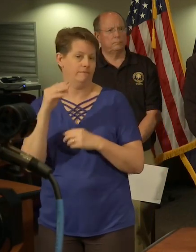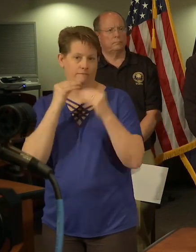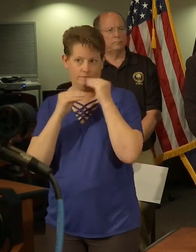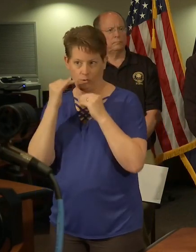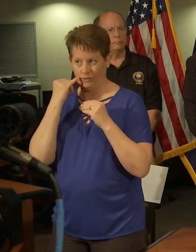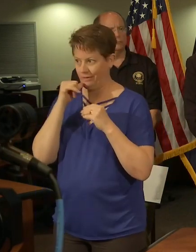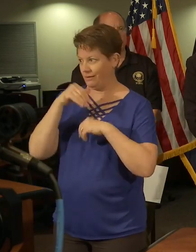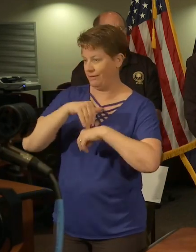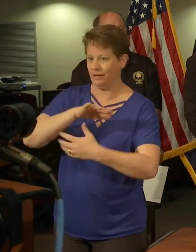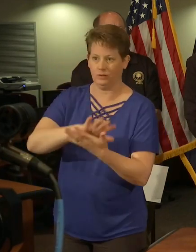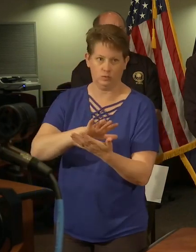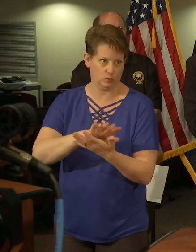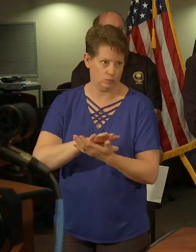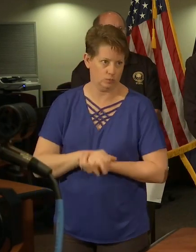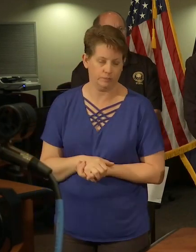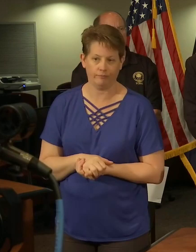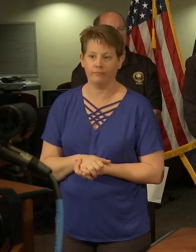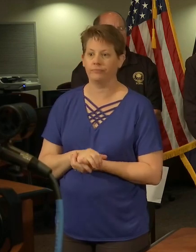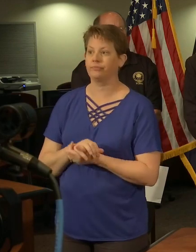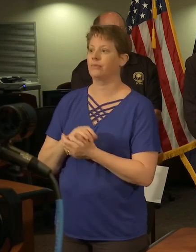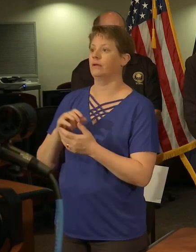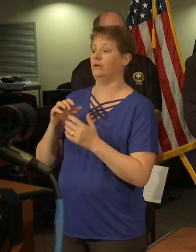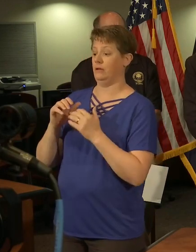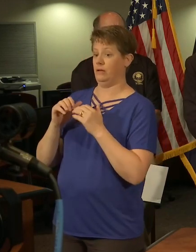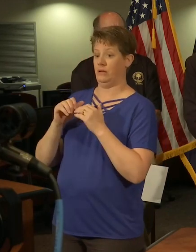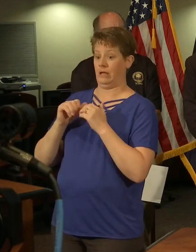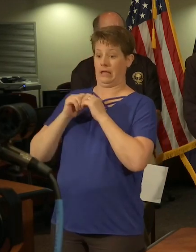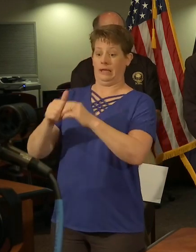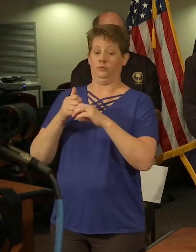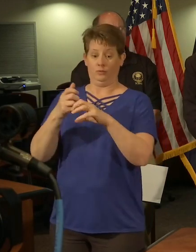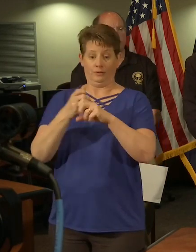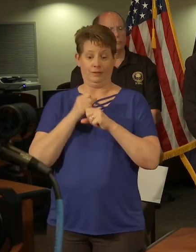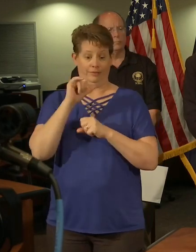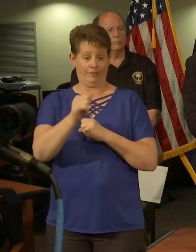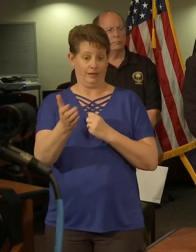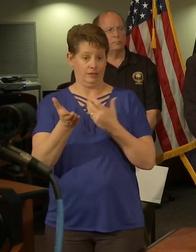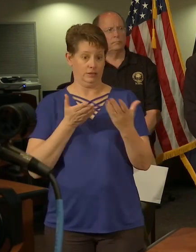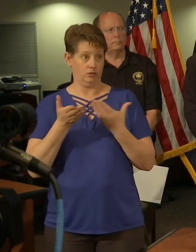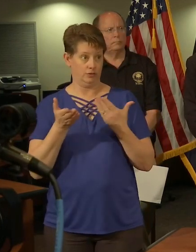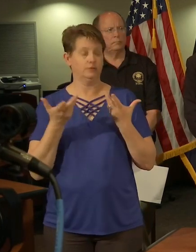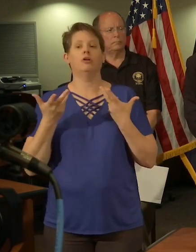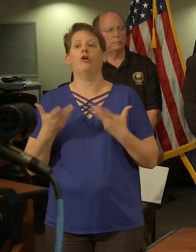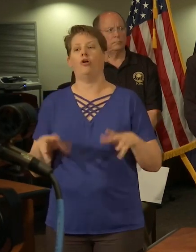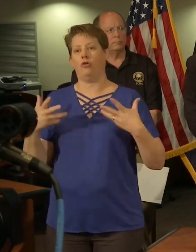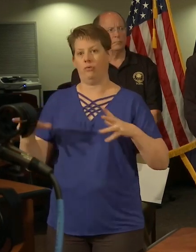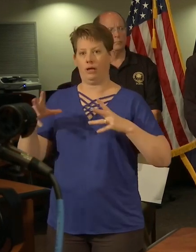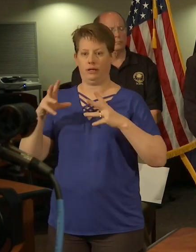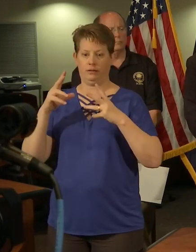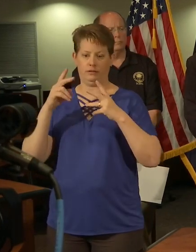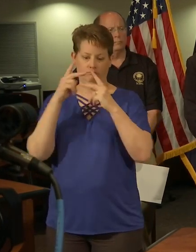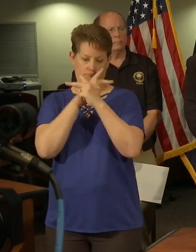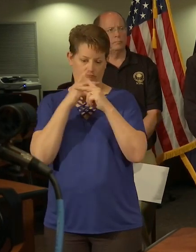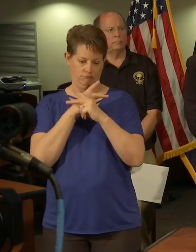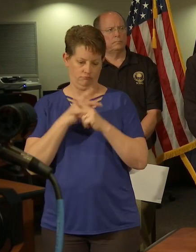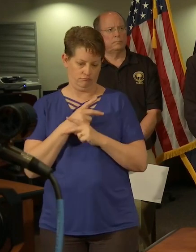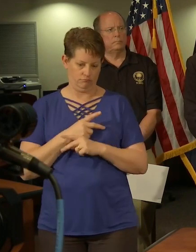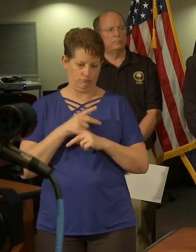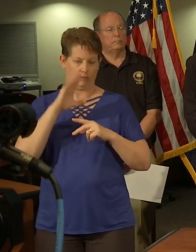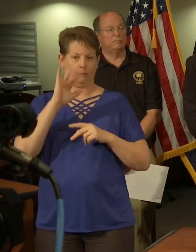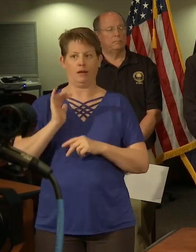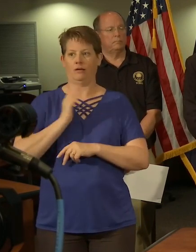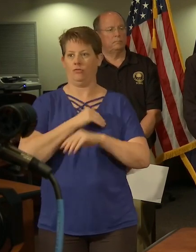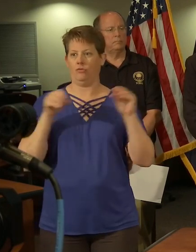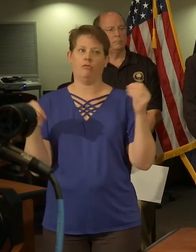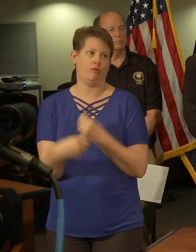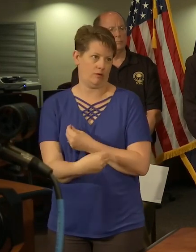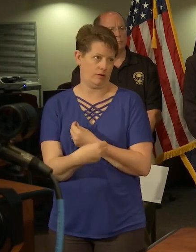school day. Applications to begin that service are already being screened by our office and